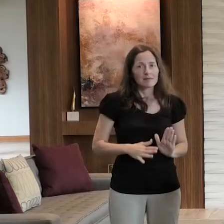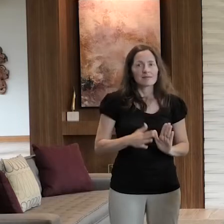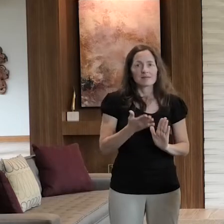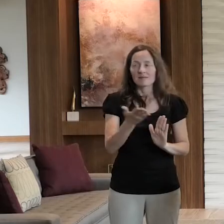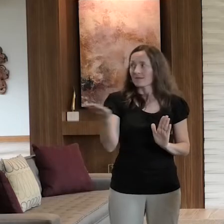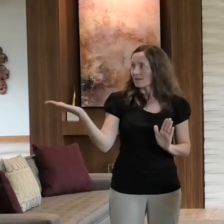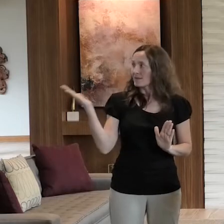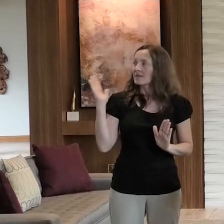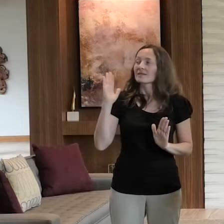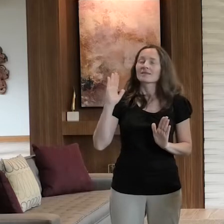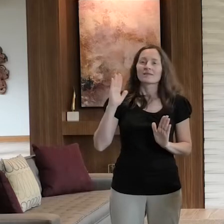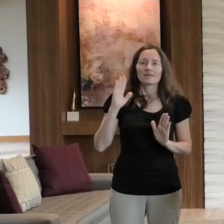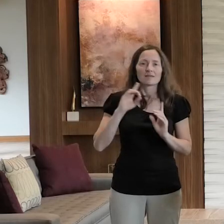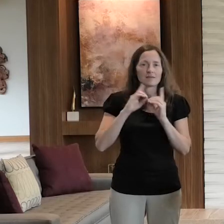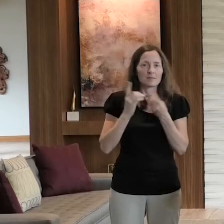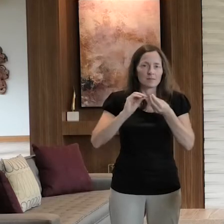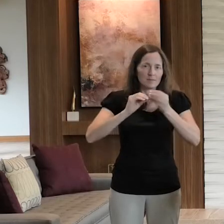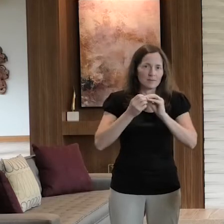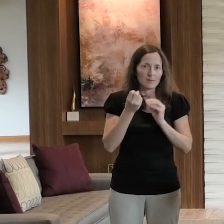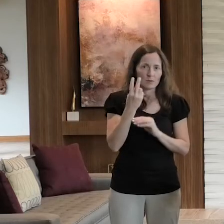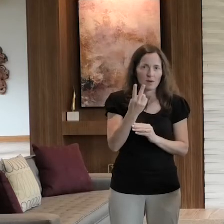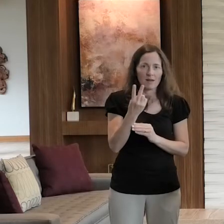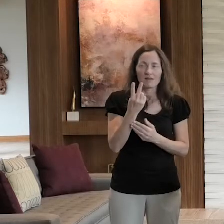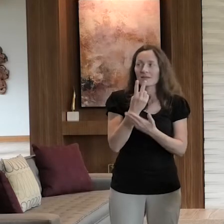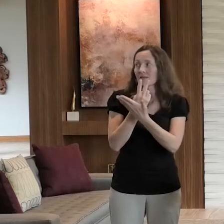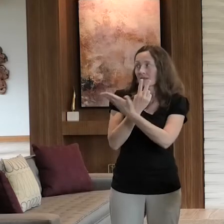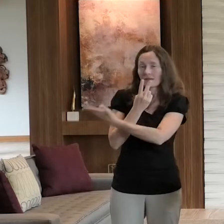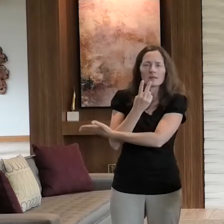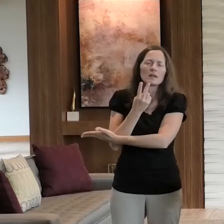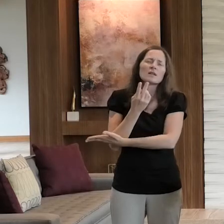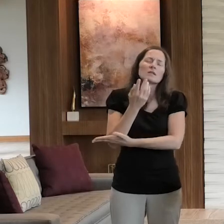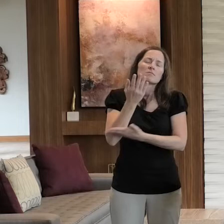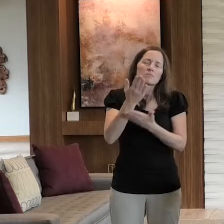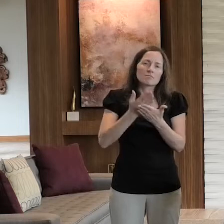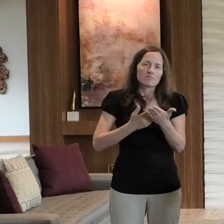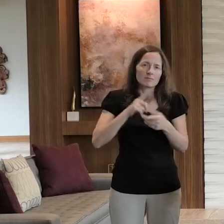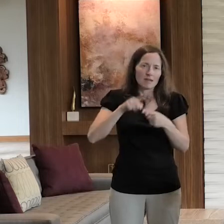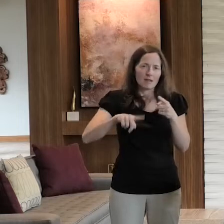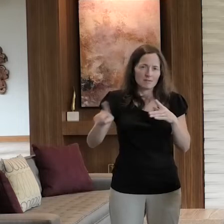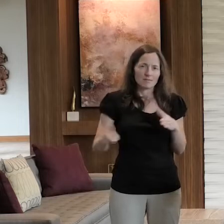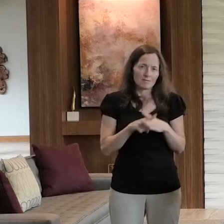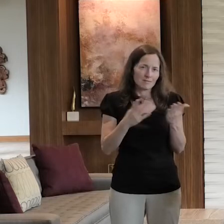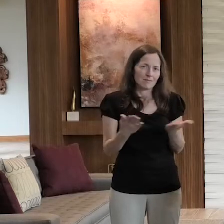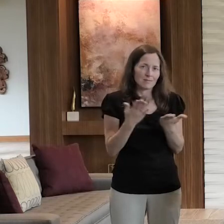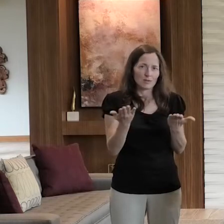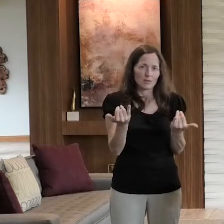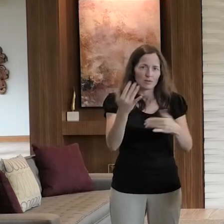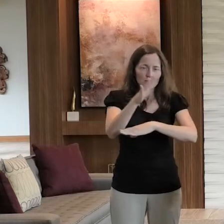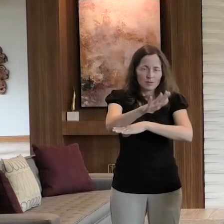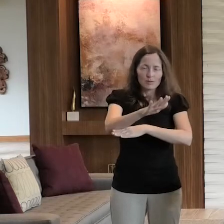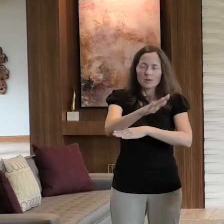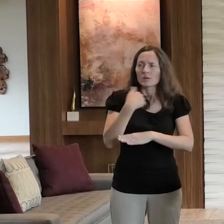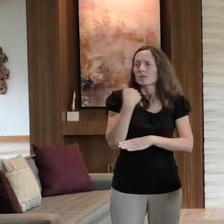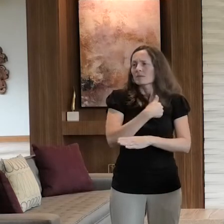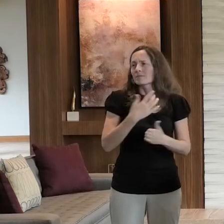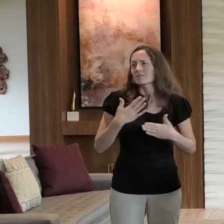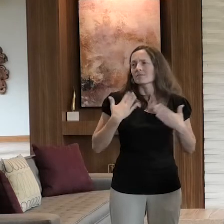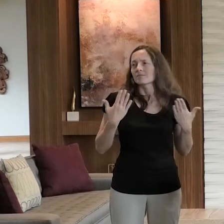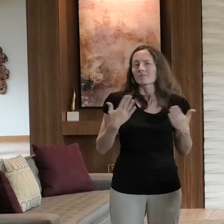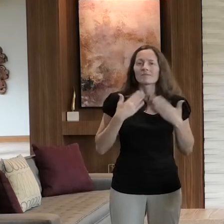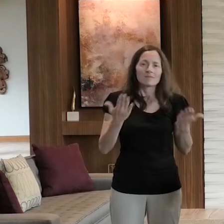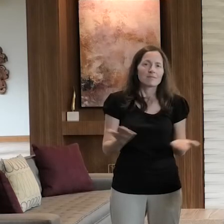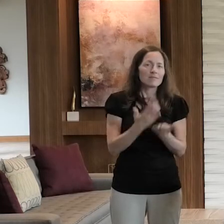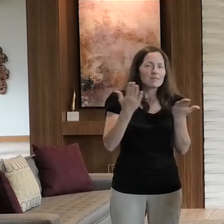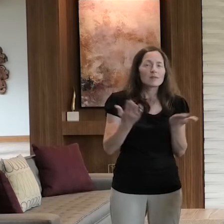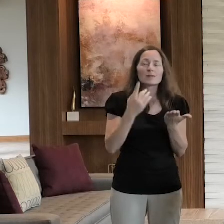Terry Hill, Delegate Jessica Feldmark, and also Delegate Eric Ebersol, who could not be here this afternoon. We're really pleased to be here to be able to help kick